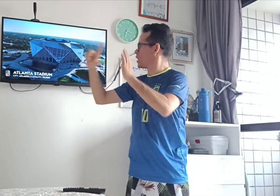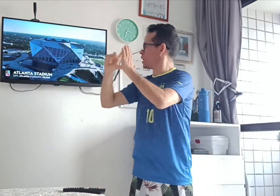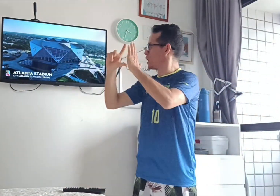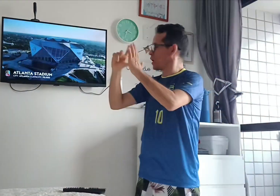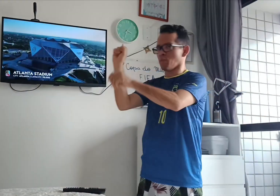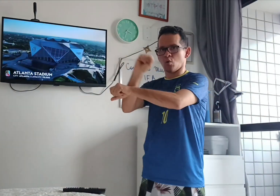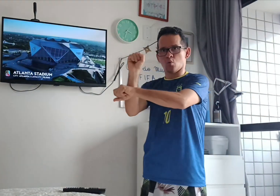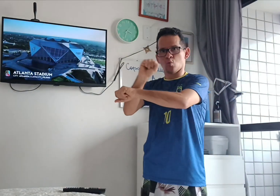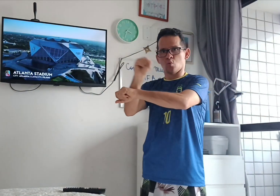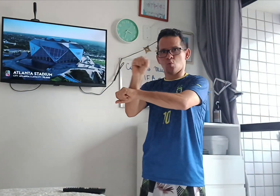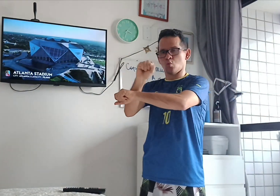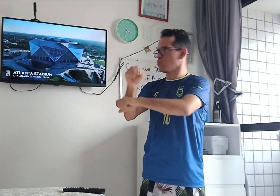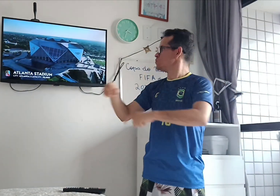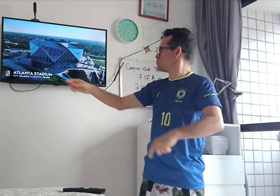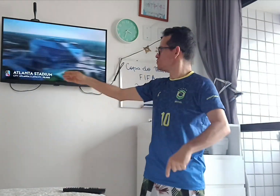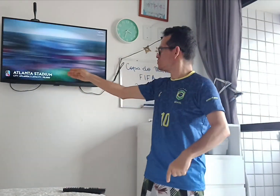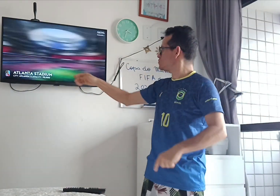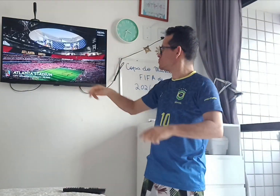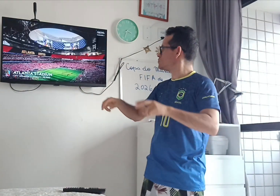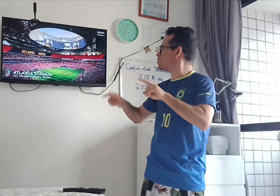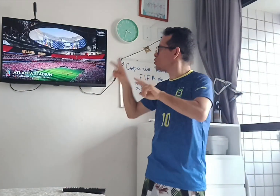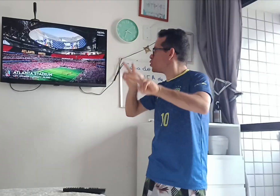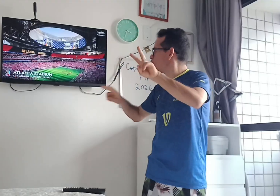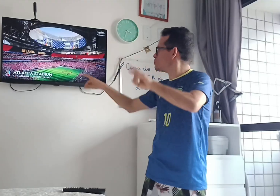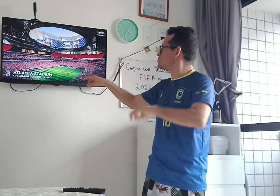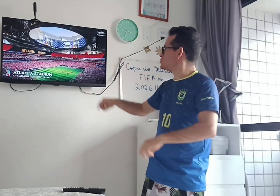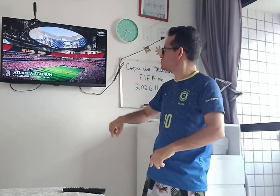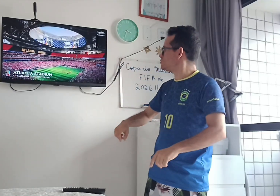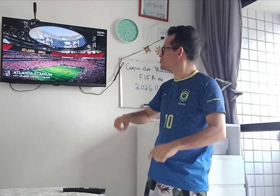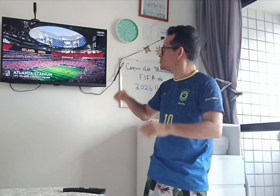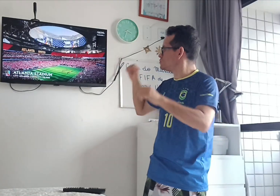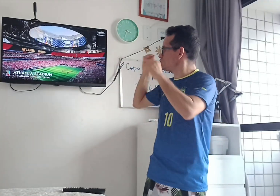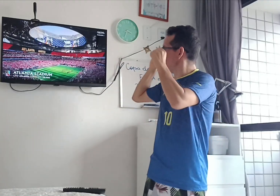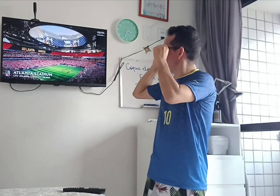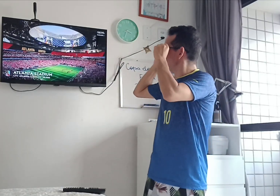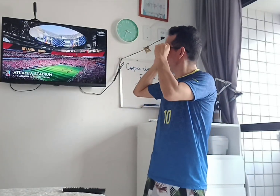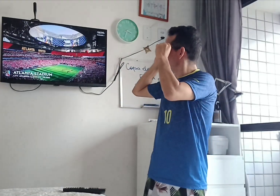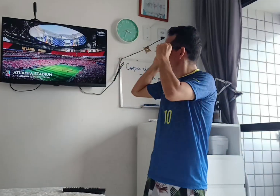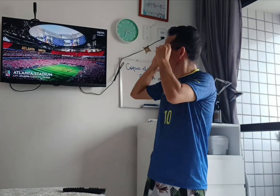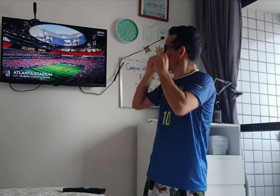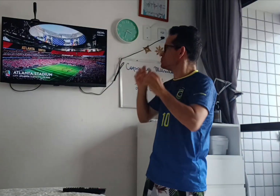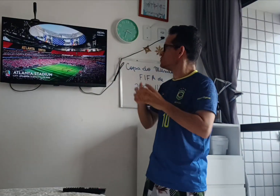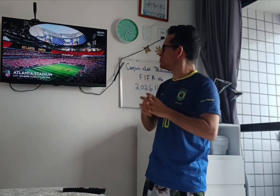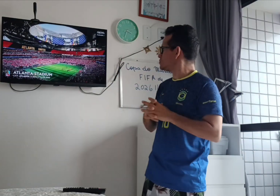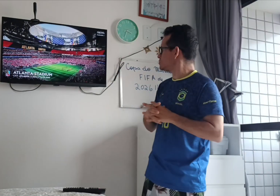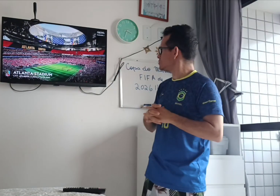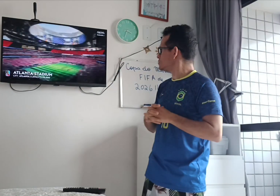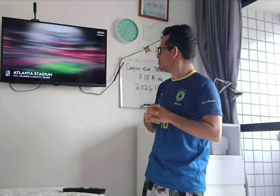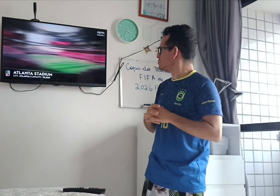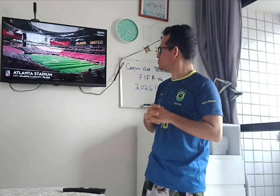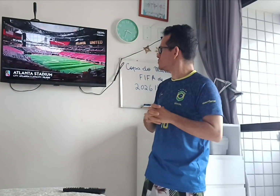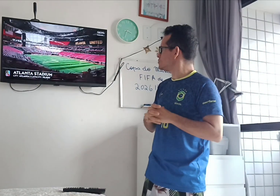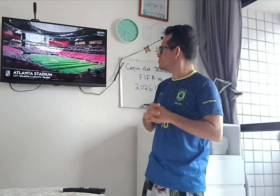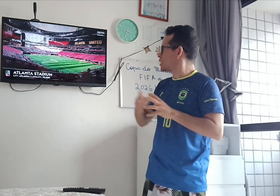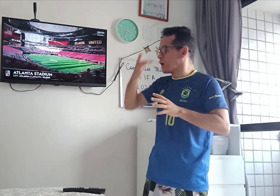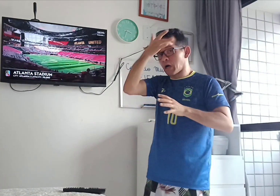board suspended around the roof opening. 2 main seating tiers split by premium balconies wrap tightly around the field, while its